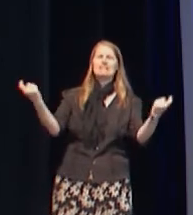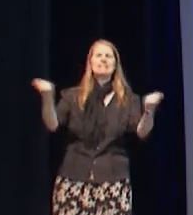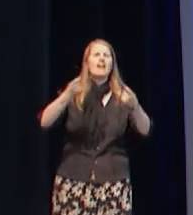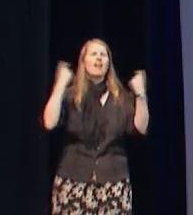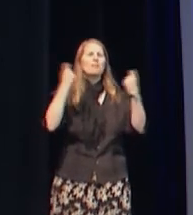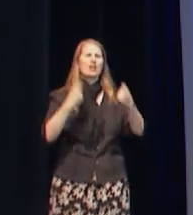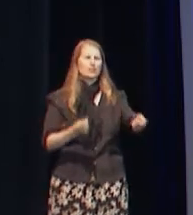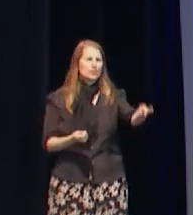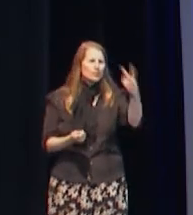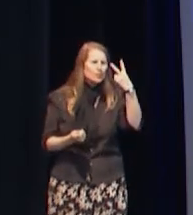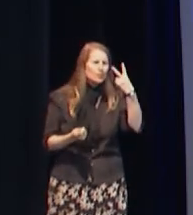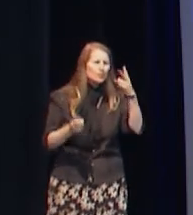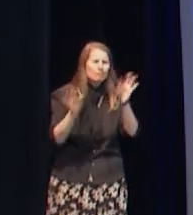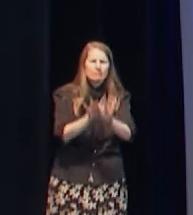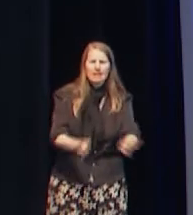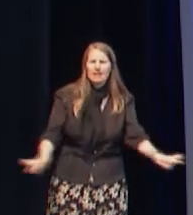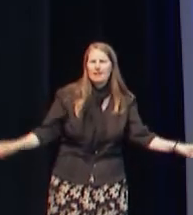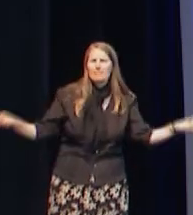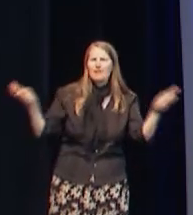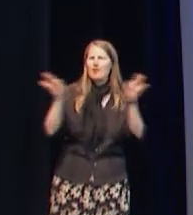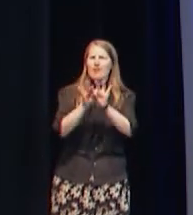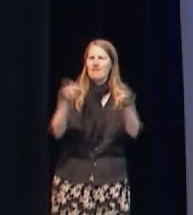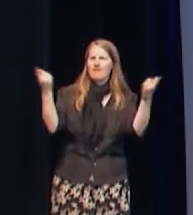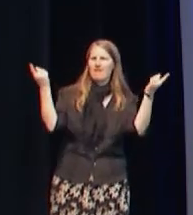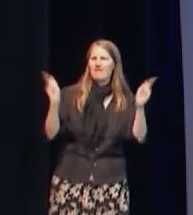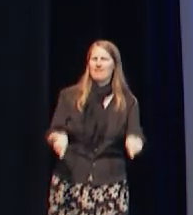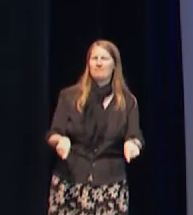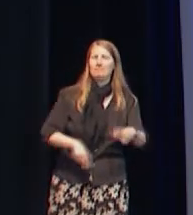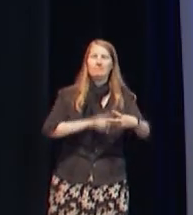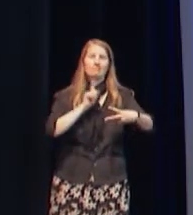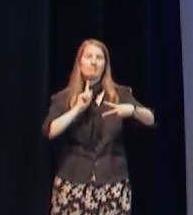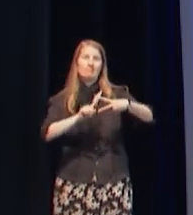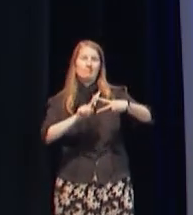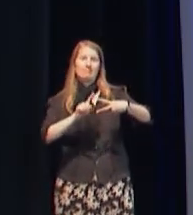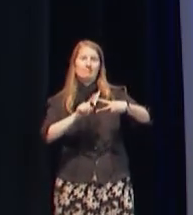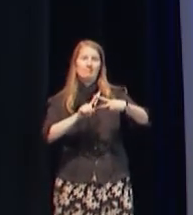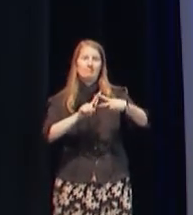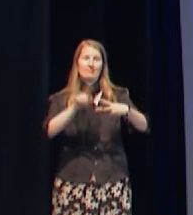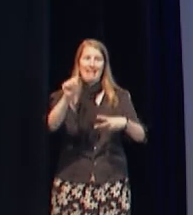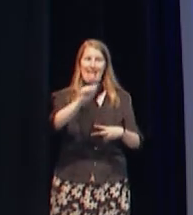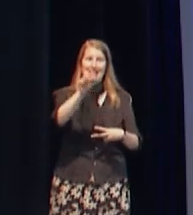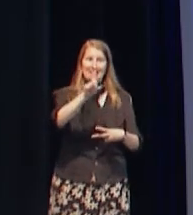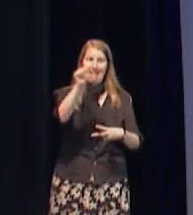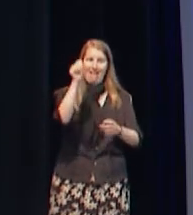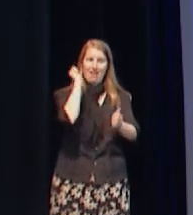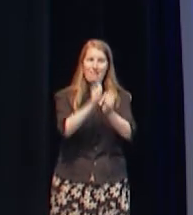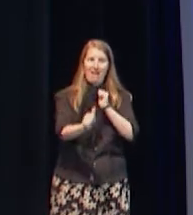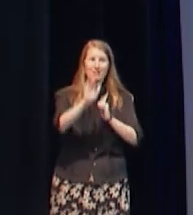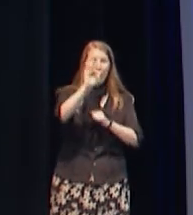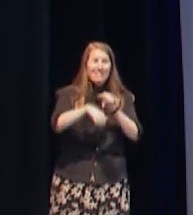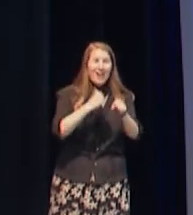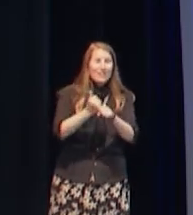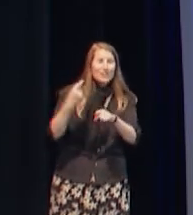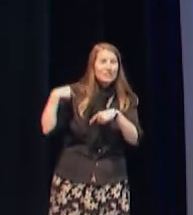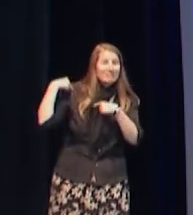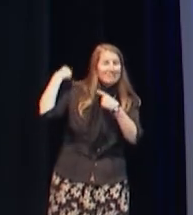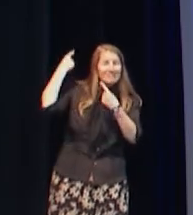two monumental events, the passage of the Americans with Disabilities Act 25 years ago and the